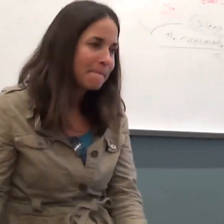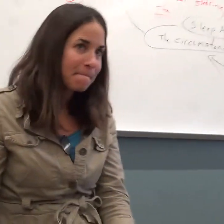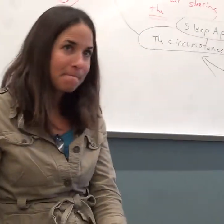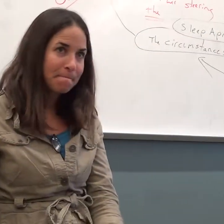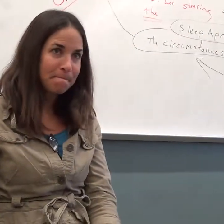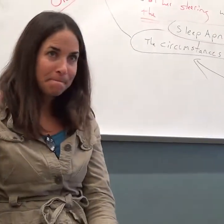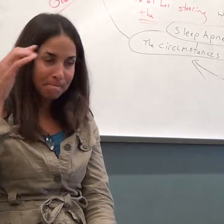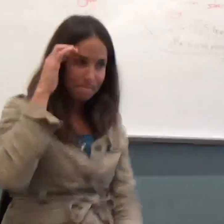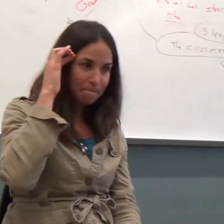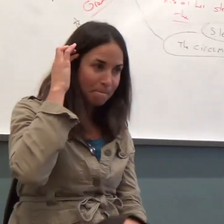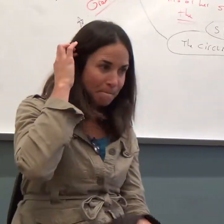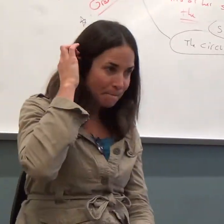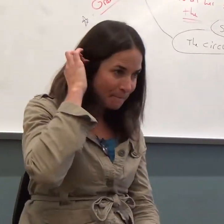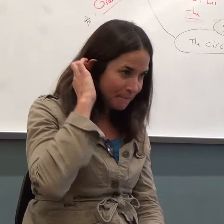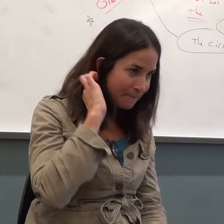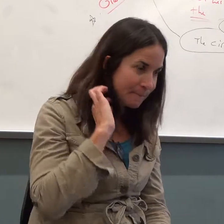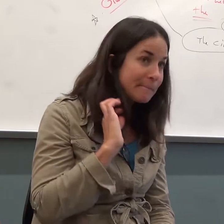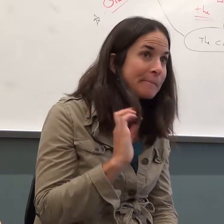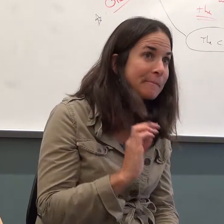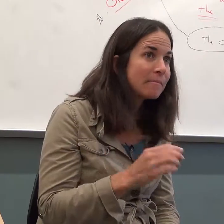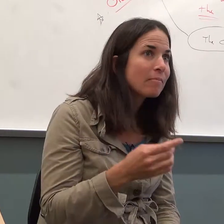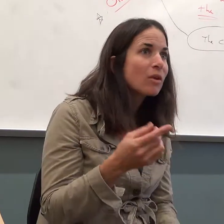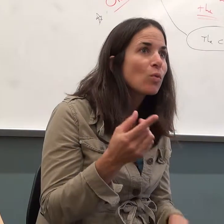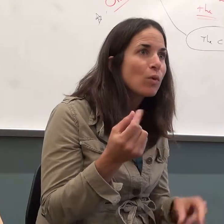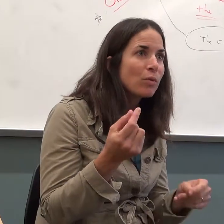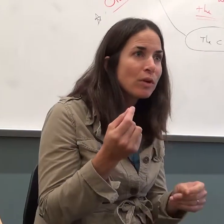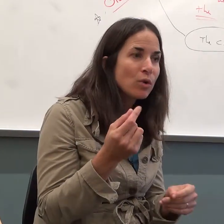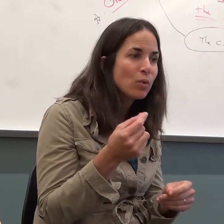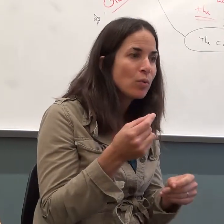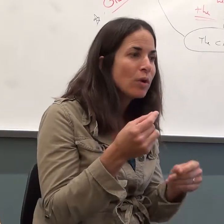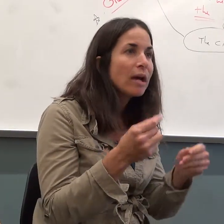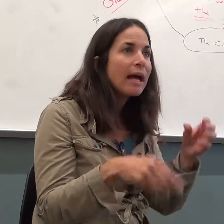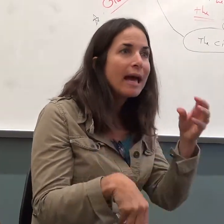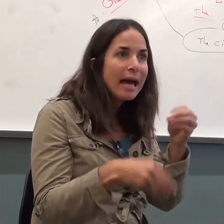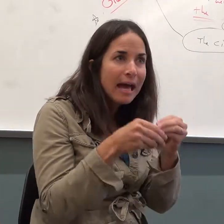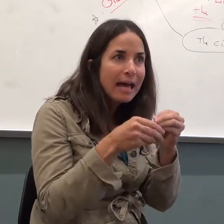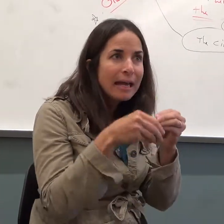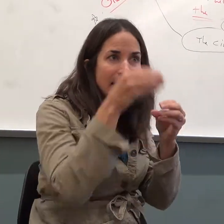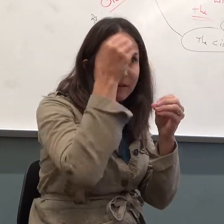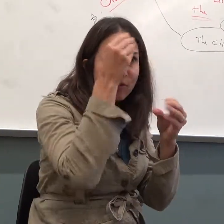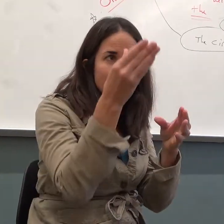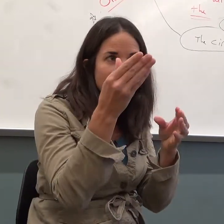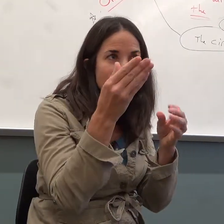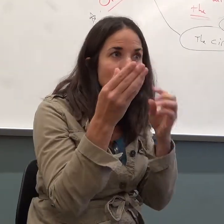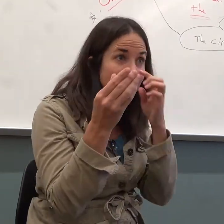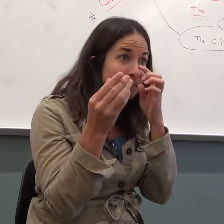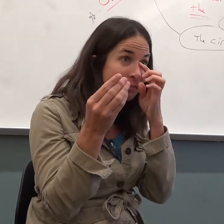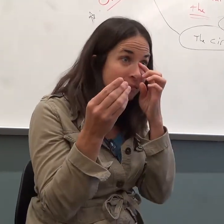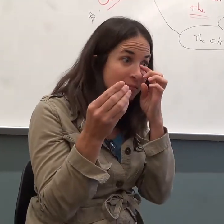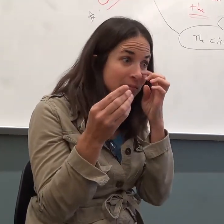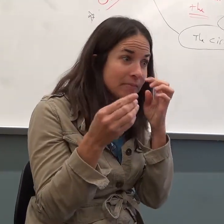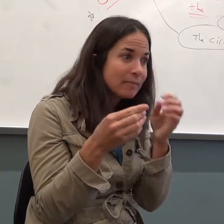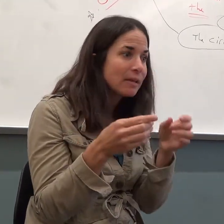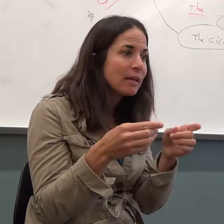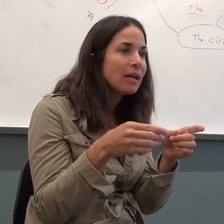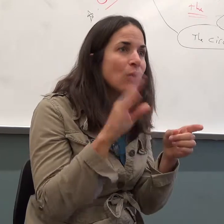So what we're doing is we're adding the information that